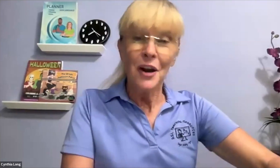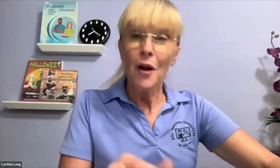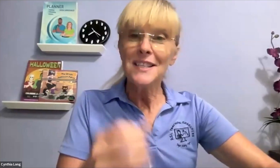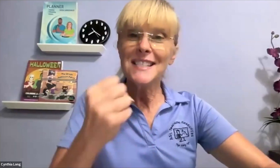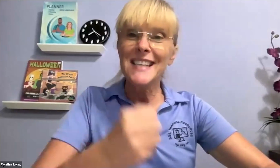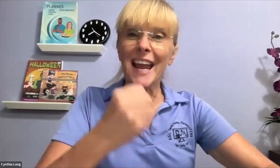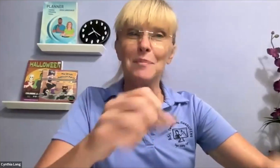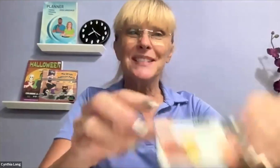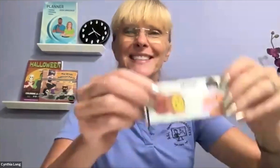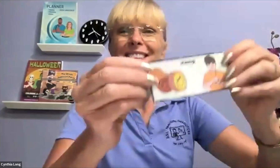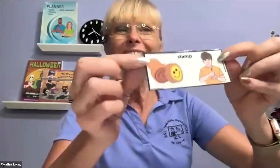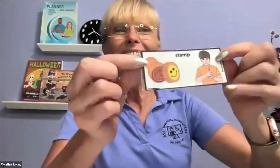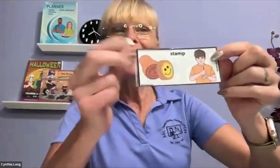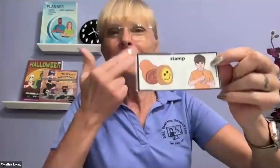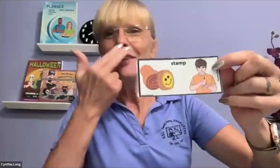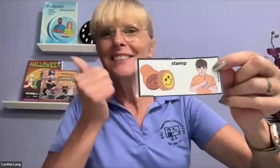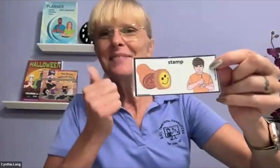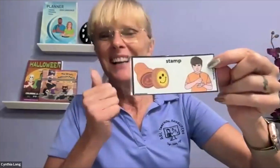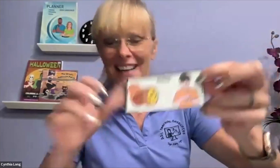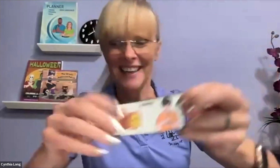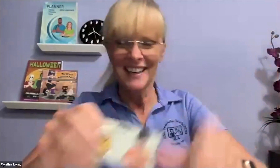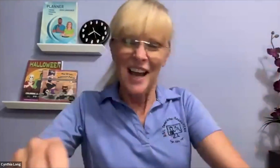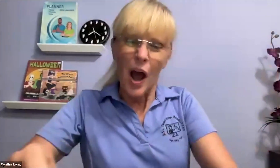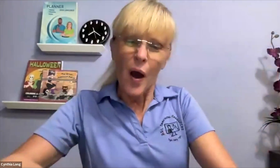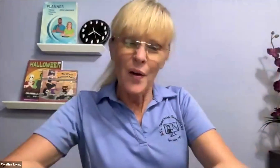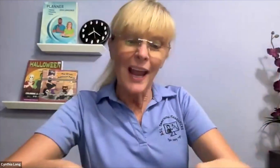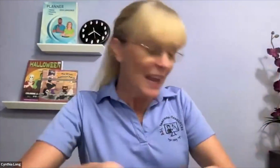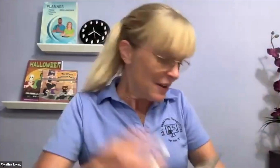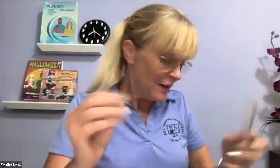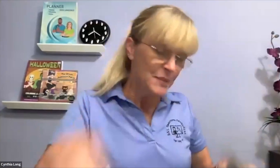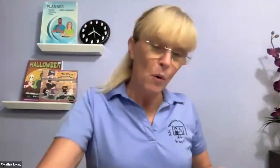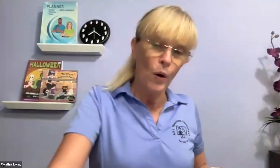our stamps. Isn't that fun? Okay, and there is more.